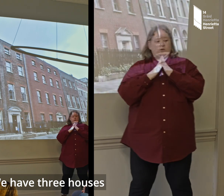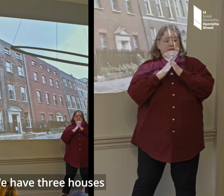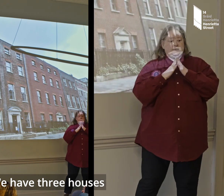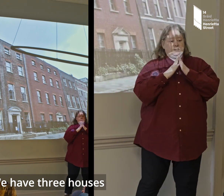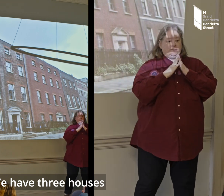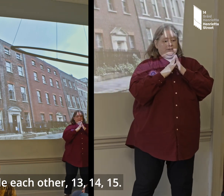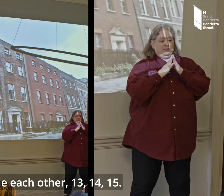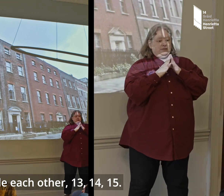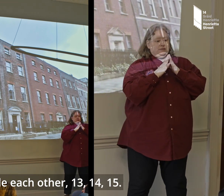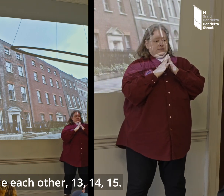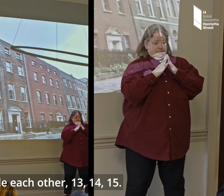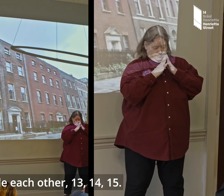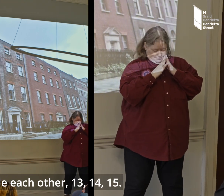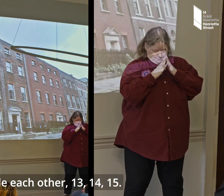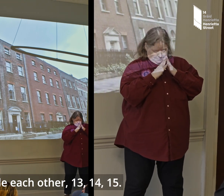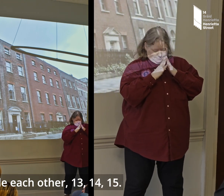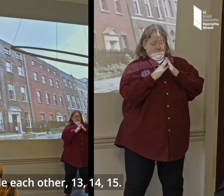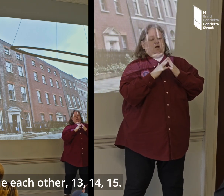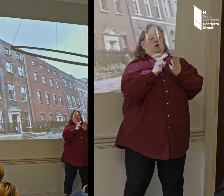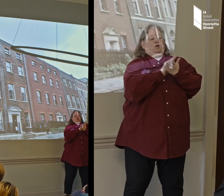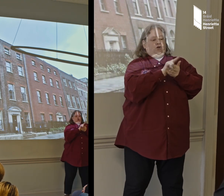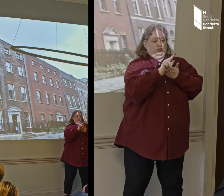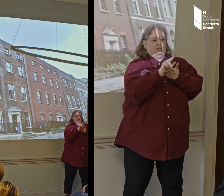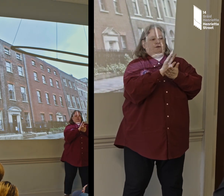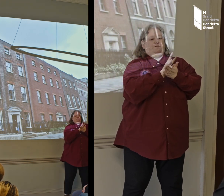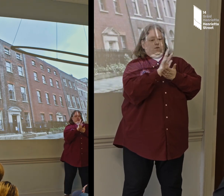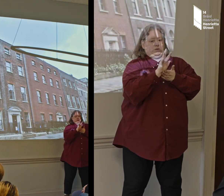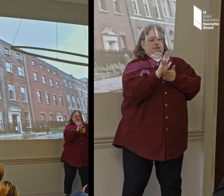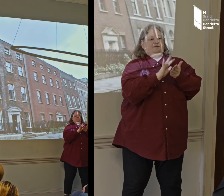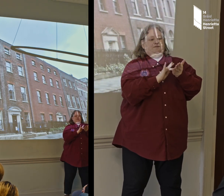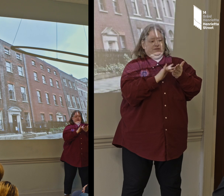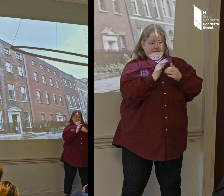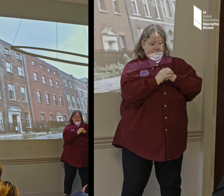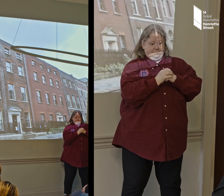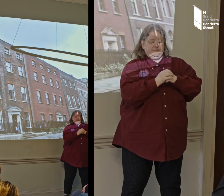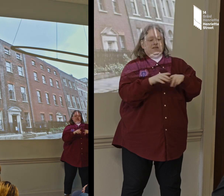We have three houses beside each other, 13, 14, 15.